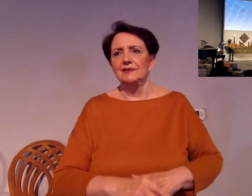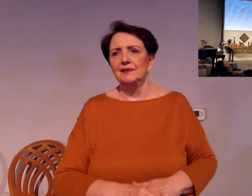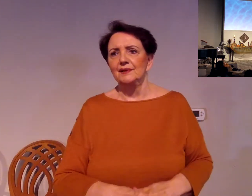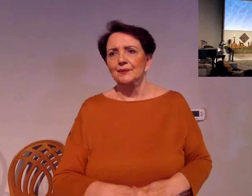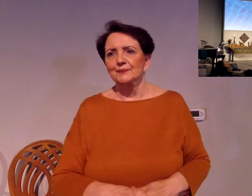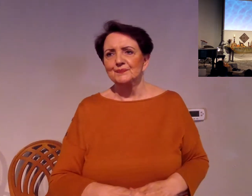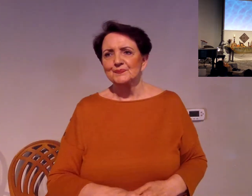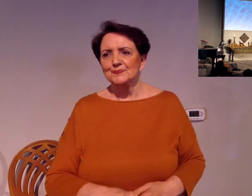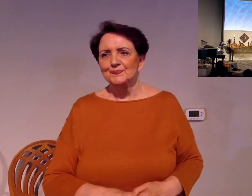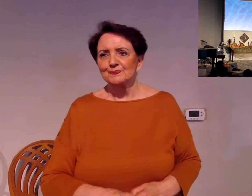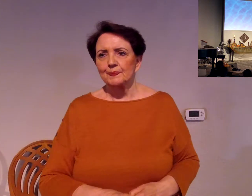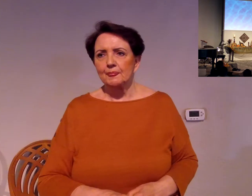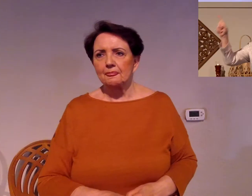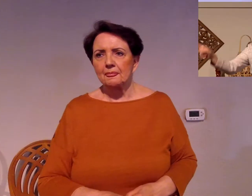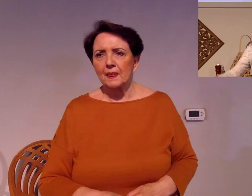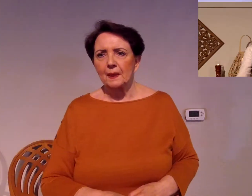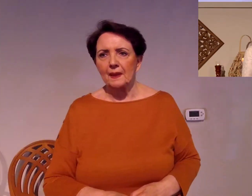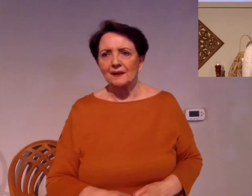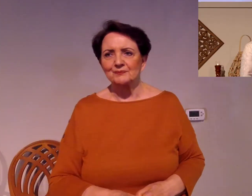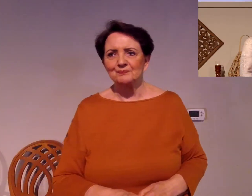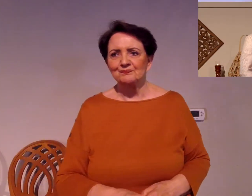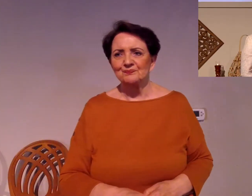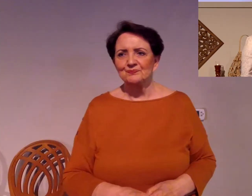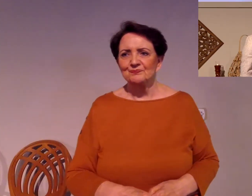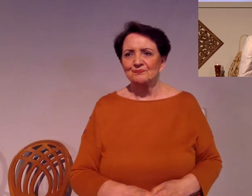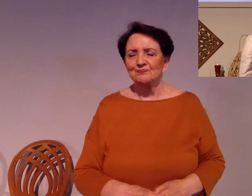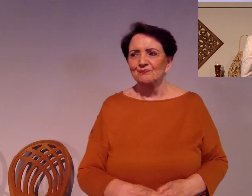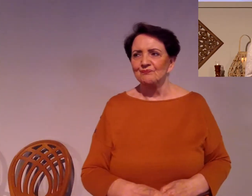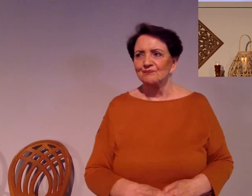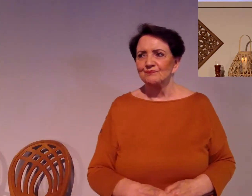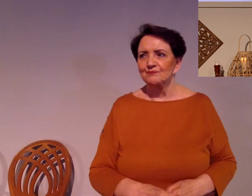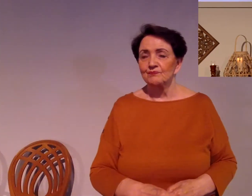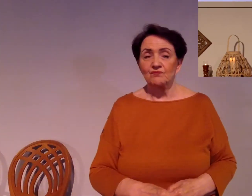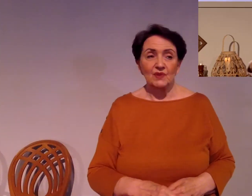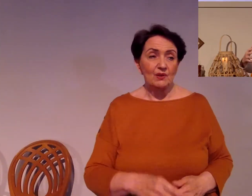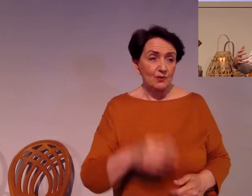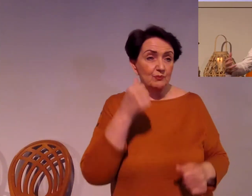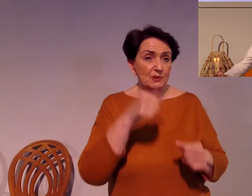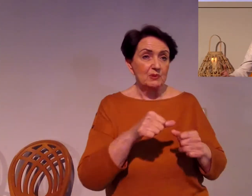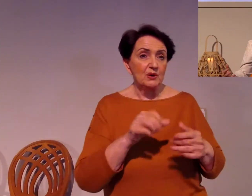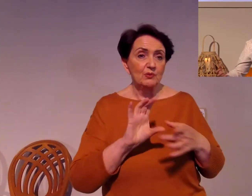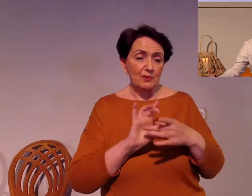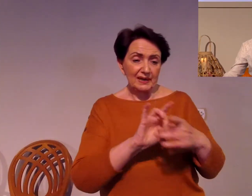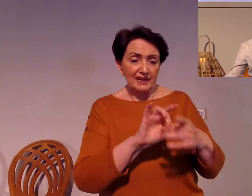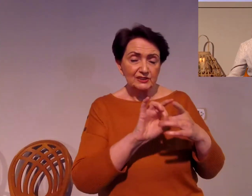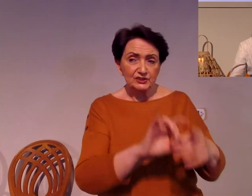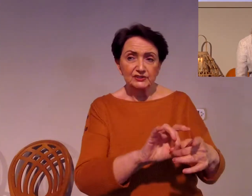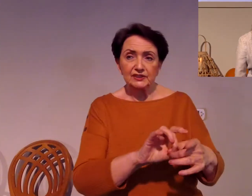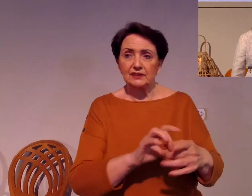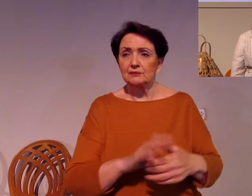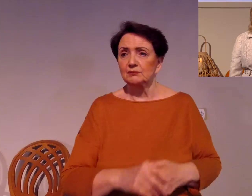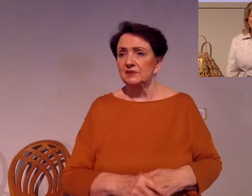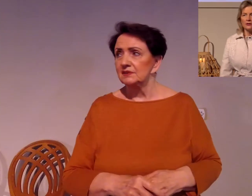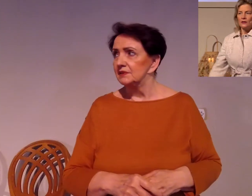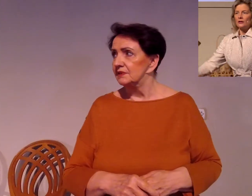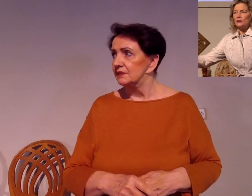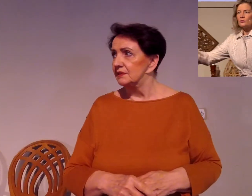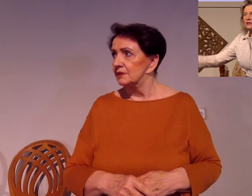Yes. See, you know, the whole life. Have you ever, like, relationship great, work sort of not?